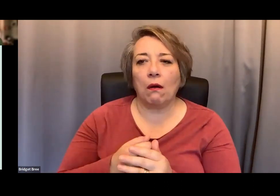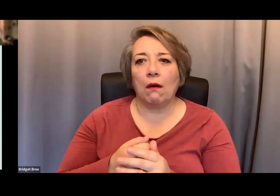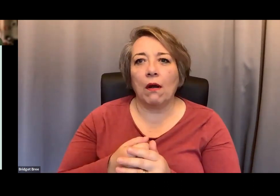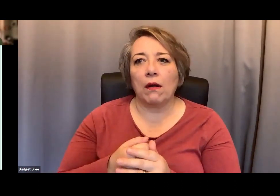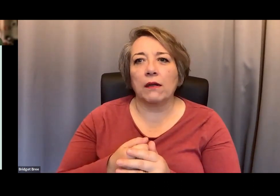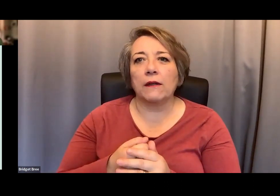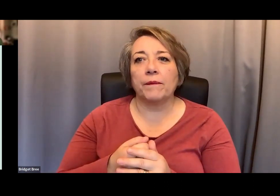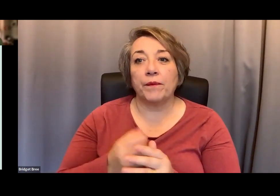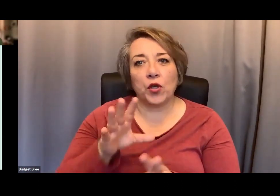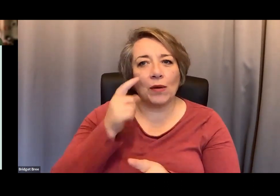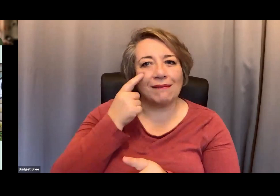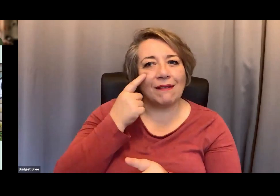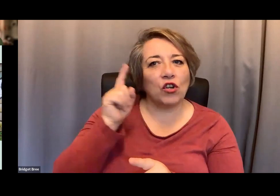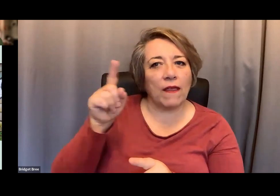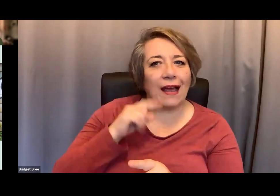dashboard.